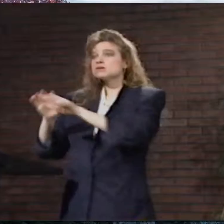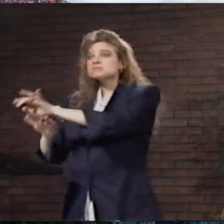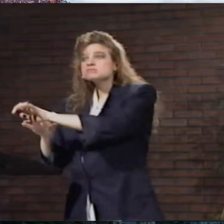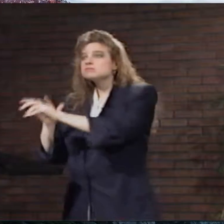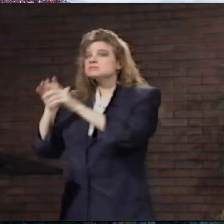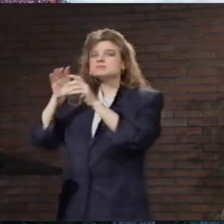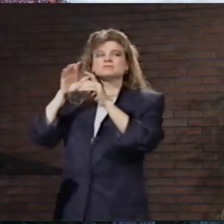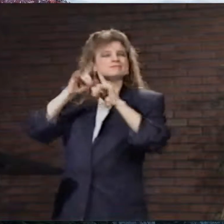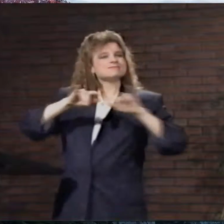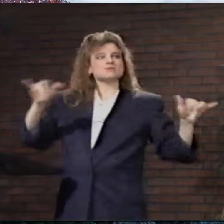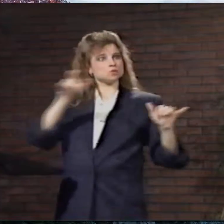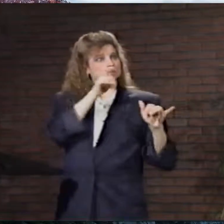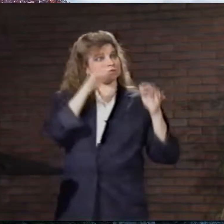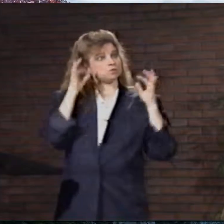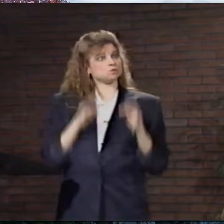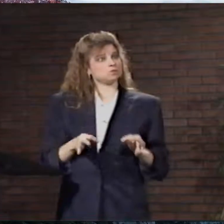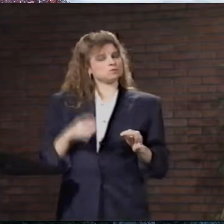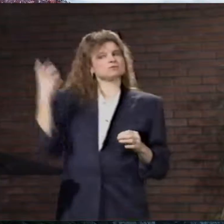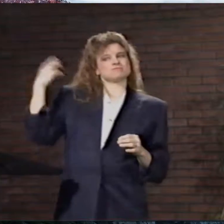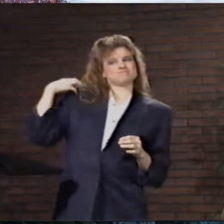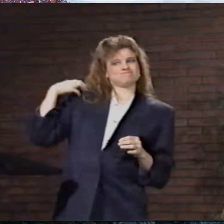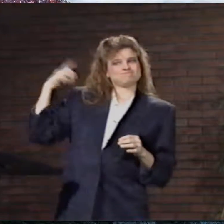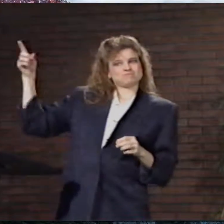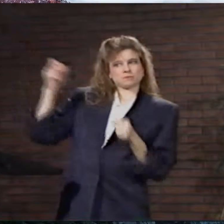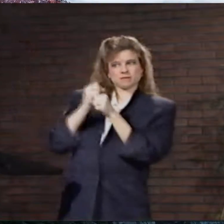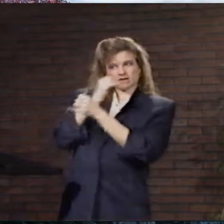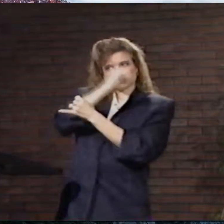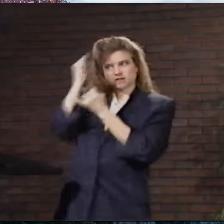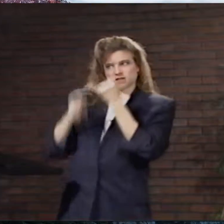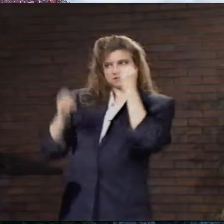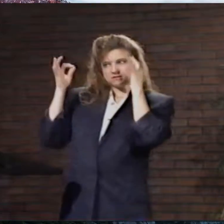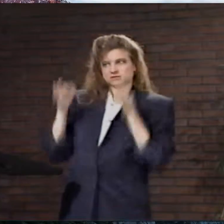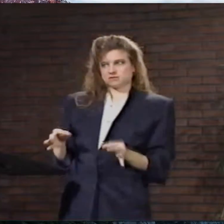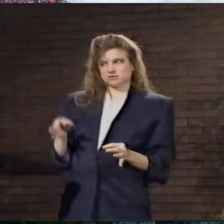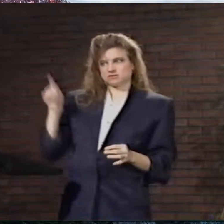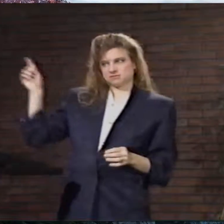So who decides if you need an interpreter or if you can